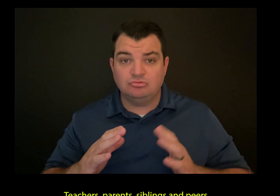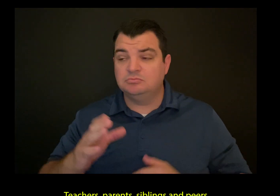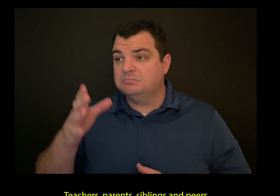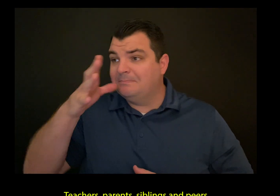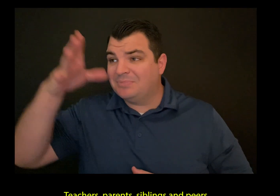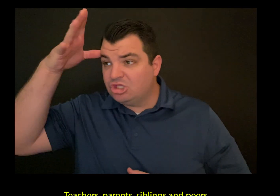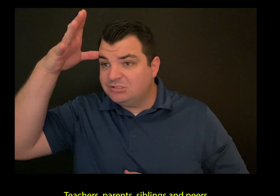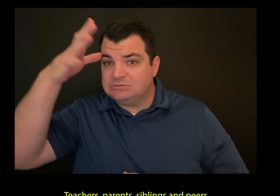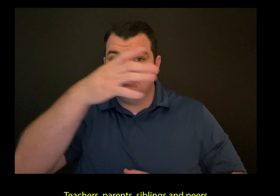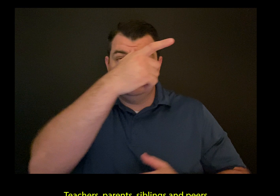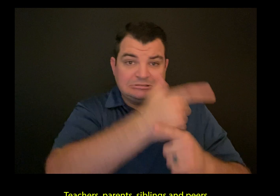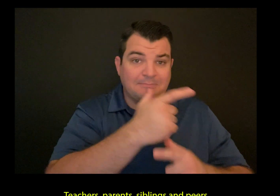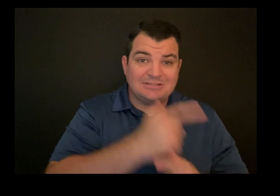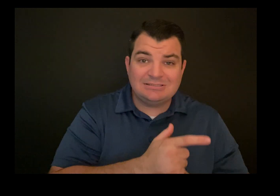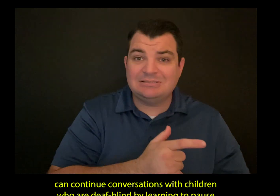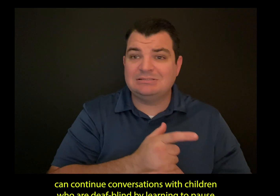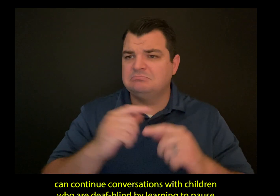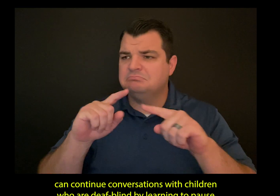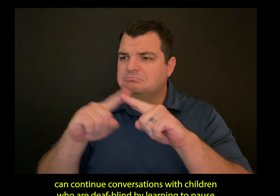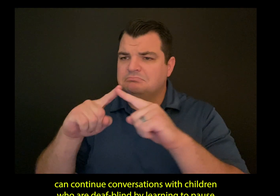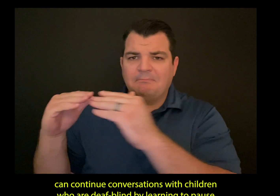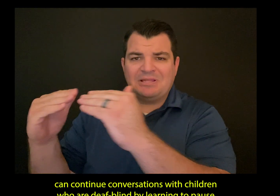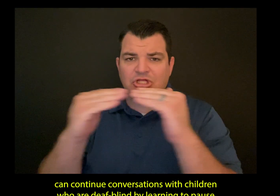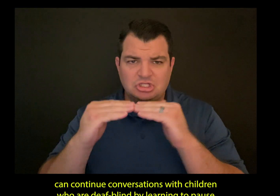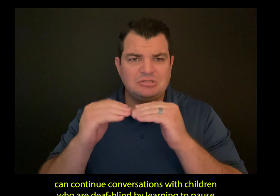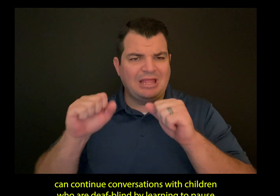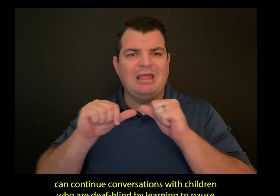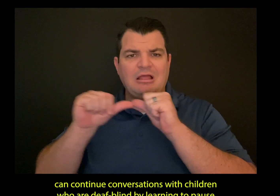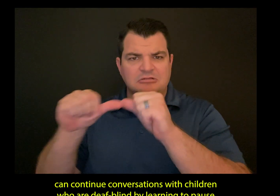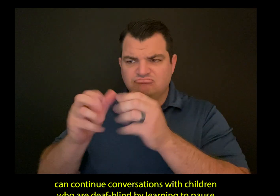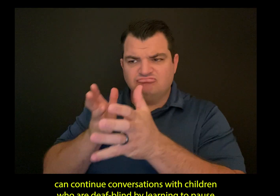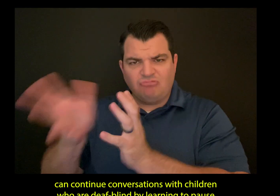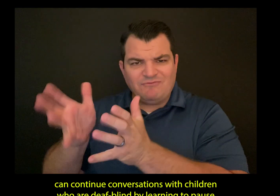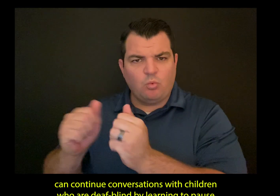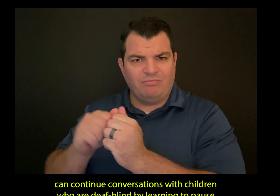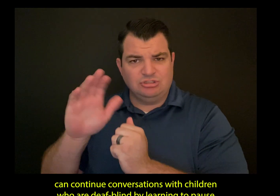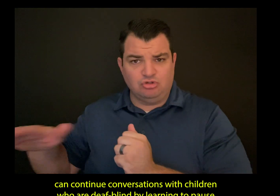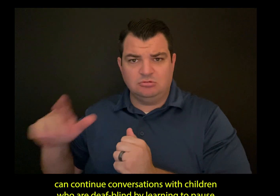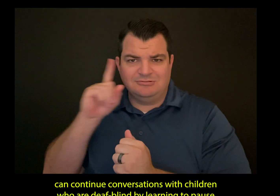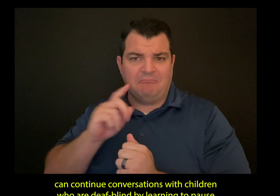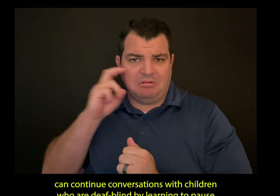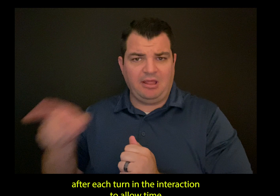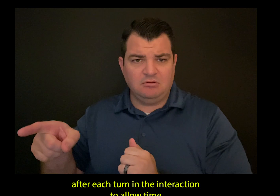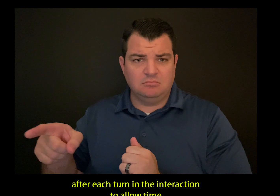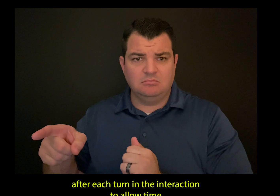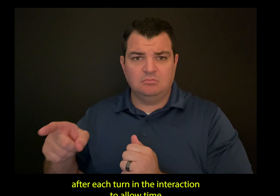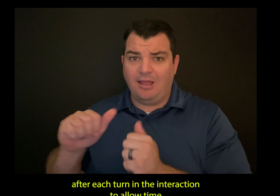Teachers, parents, siblings, and peers can continue conversations with children who are deafblind by learning to pause after each turn